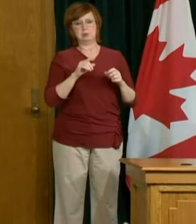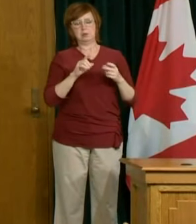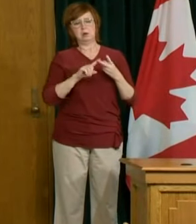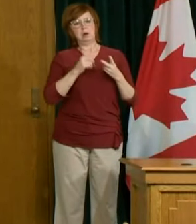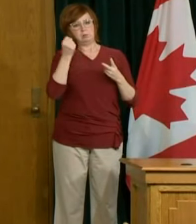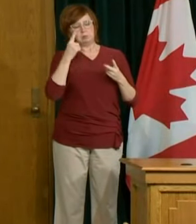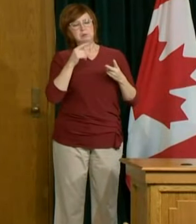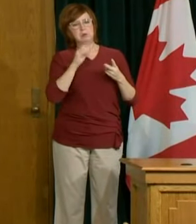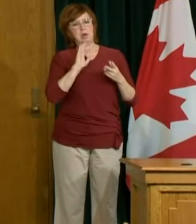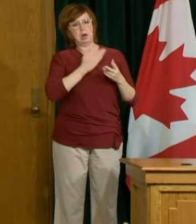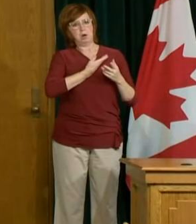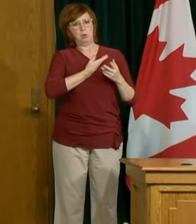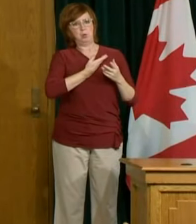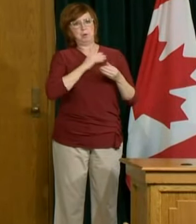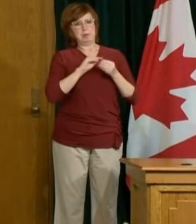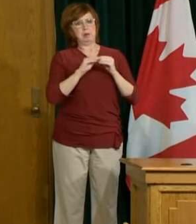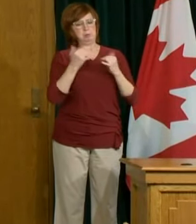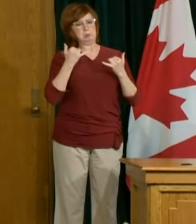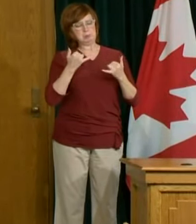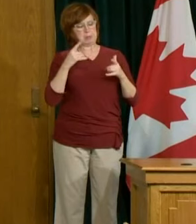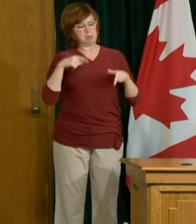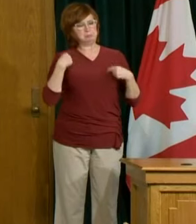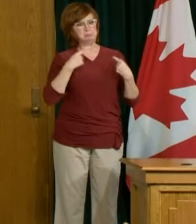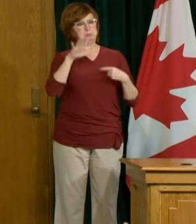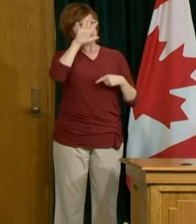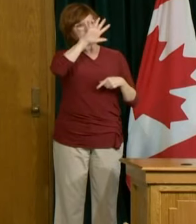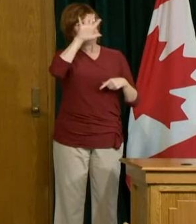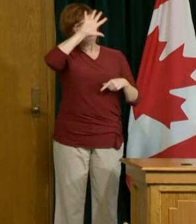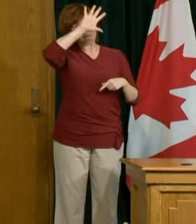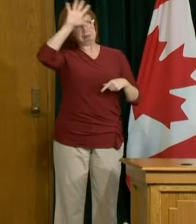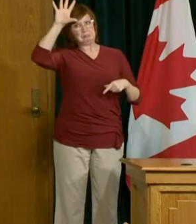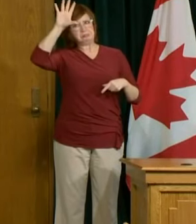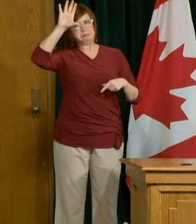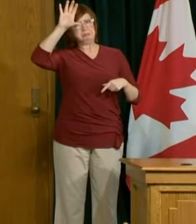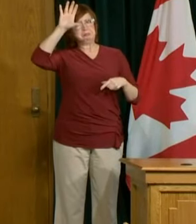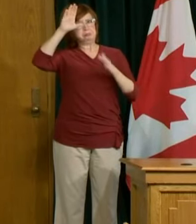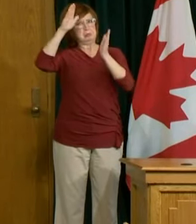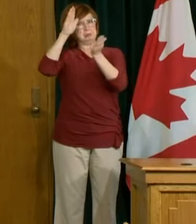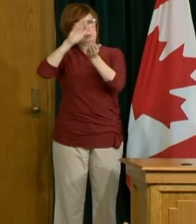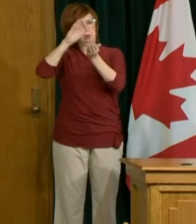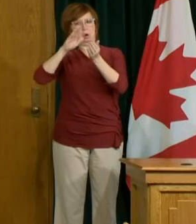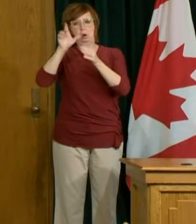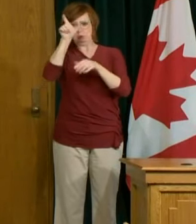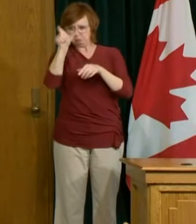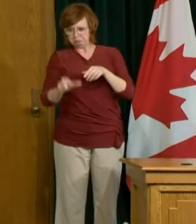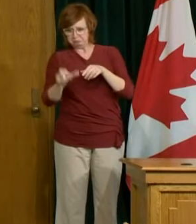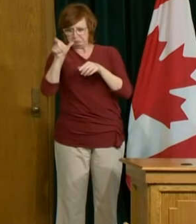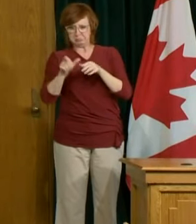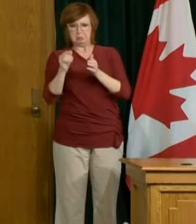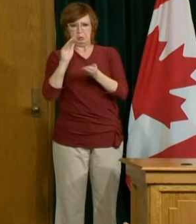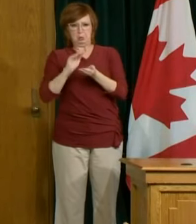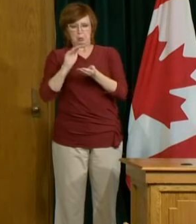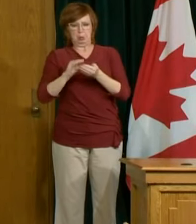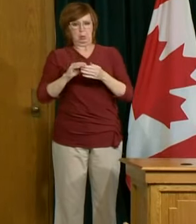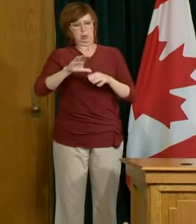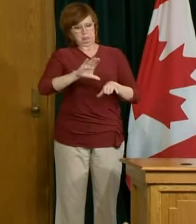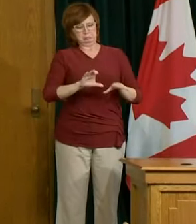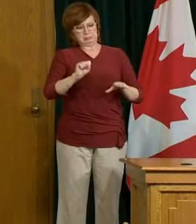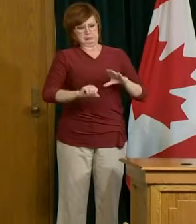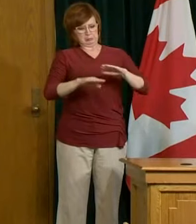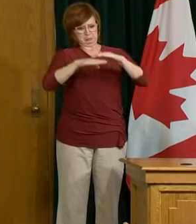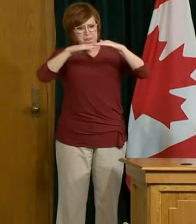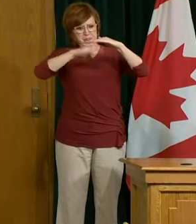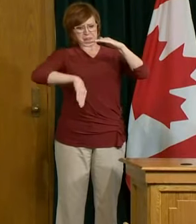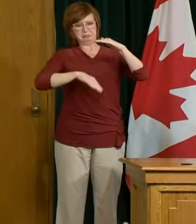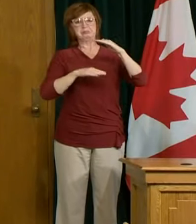are very low. But of course, we've seen a bit of an increase in the north, and that's primarily due to the Lloydminster hospital